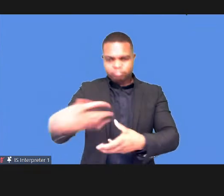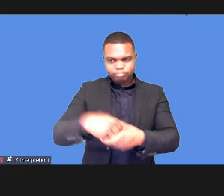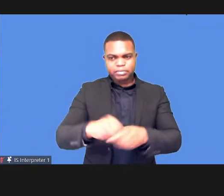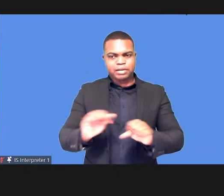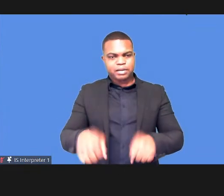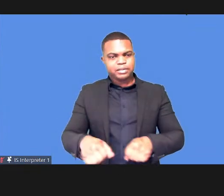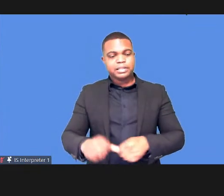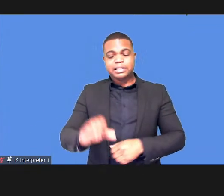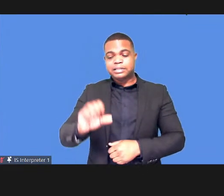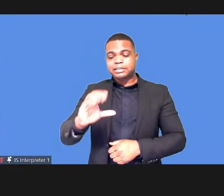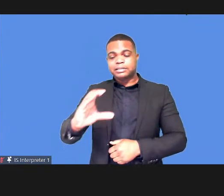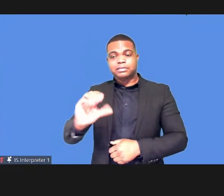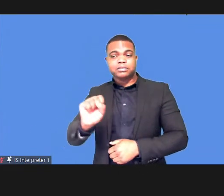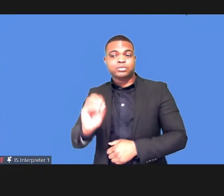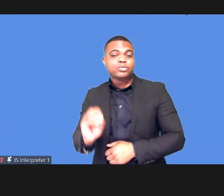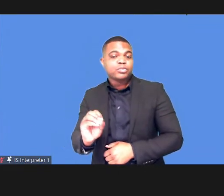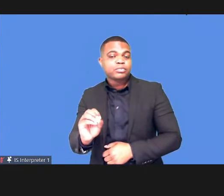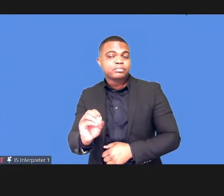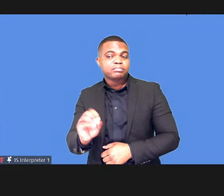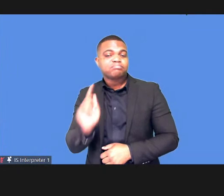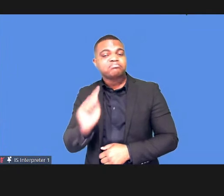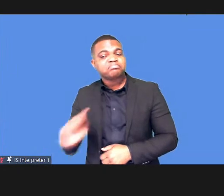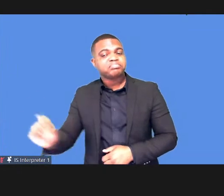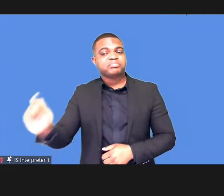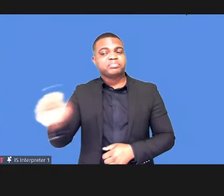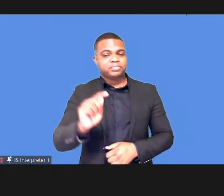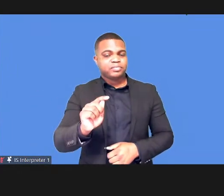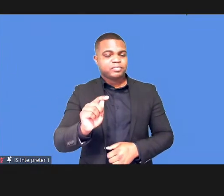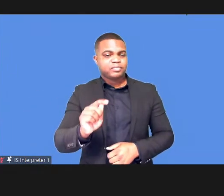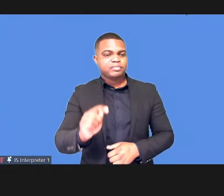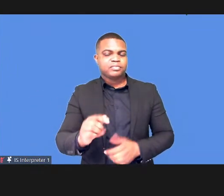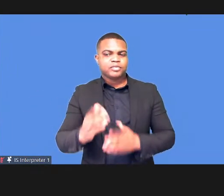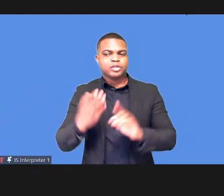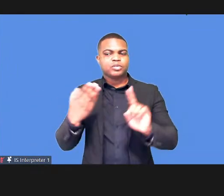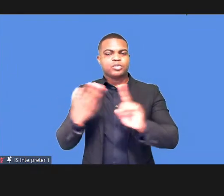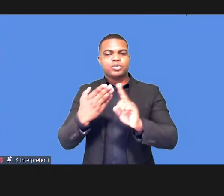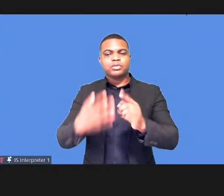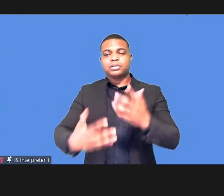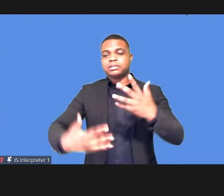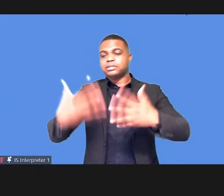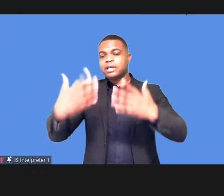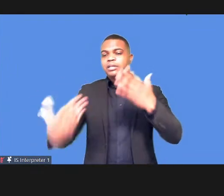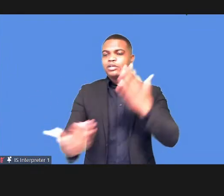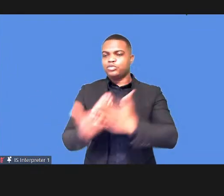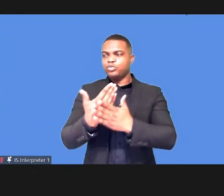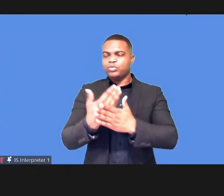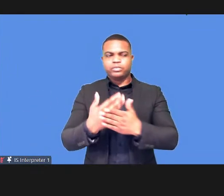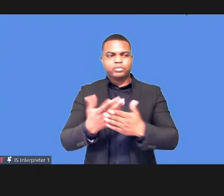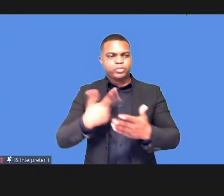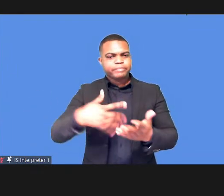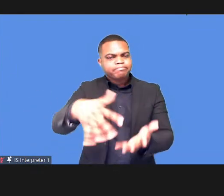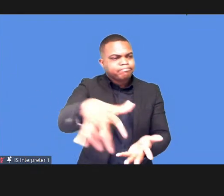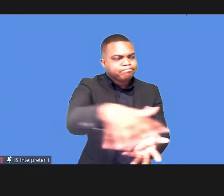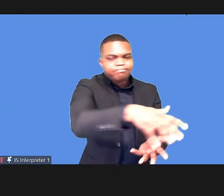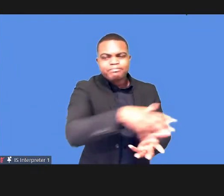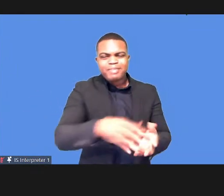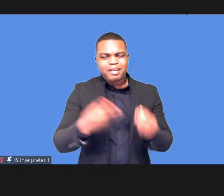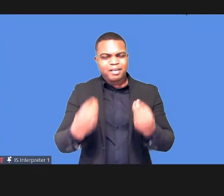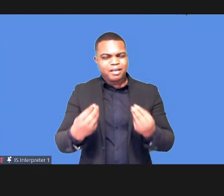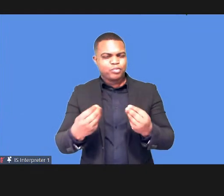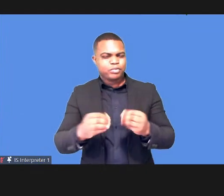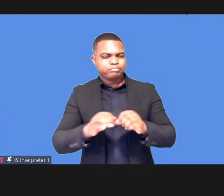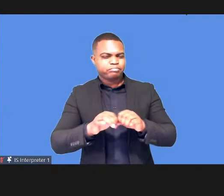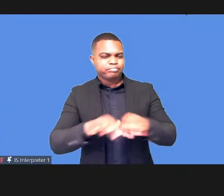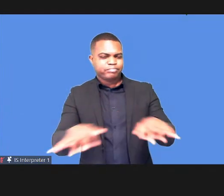data collection methods that I would come back to when you're talking about opportunities. But for